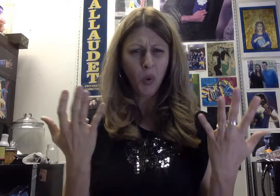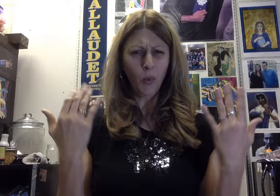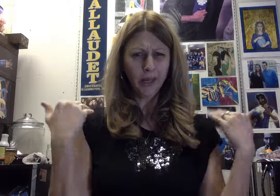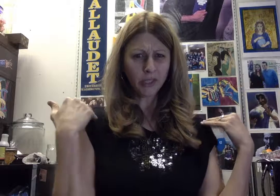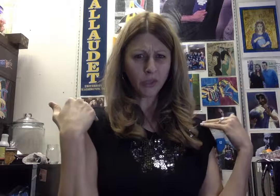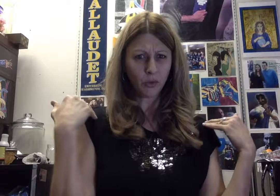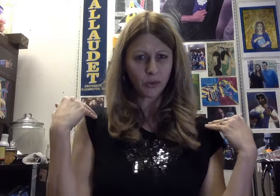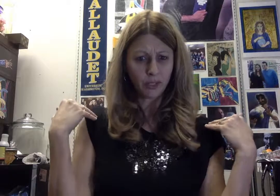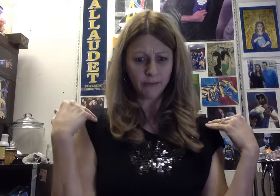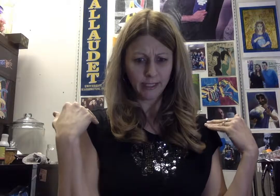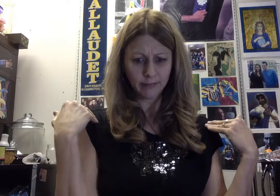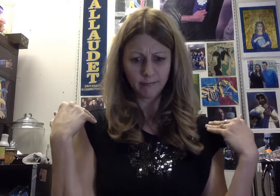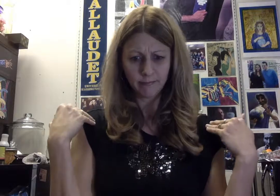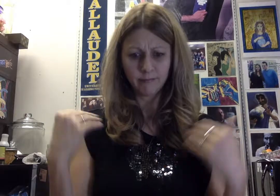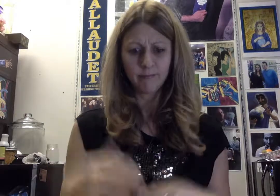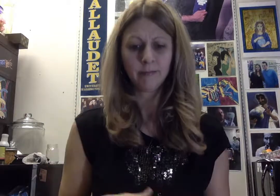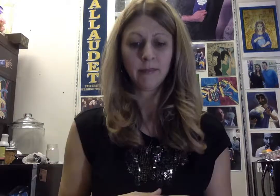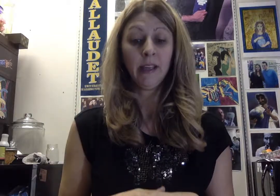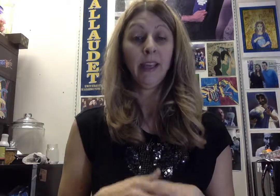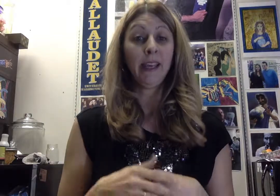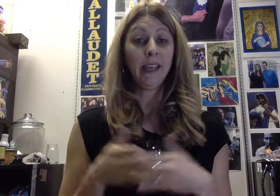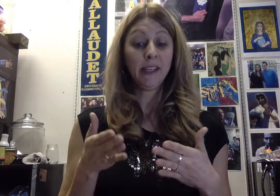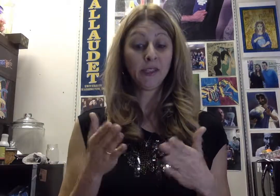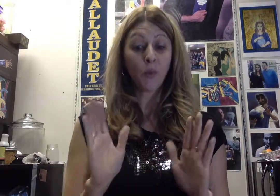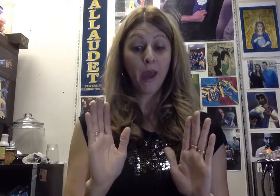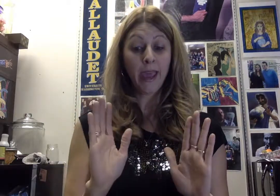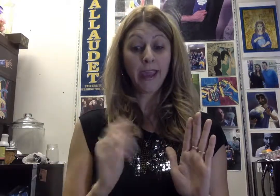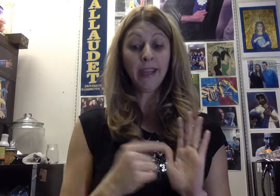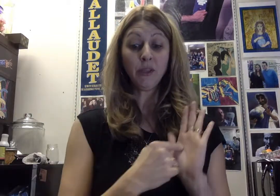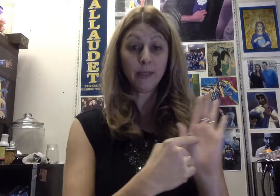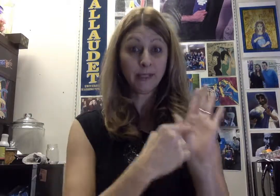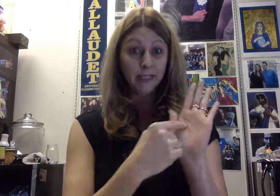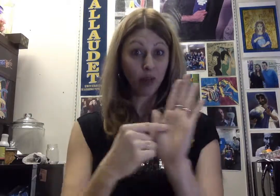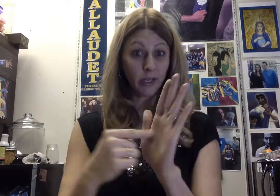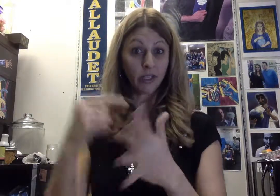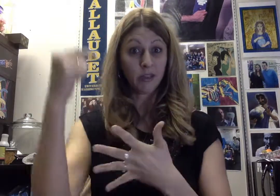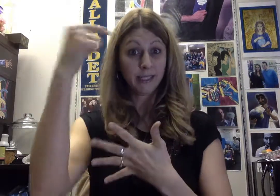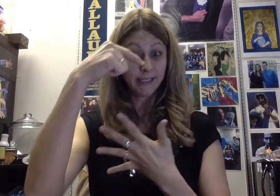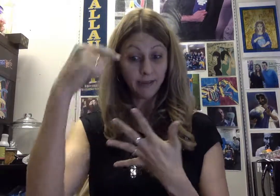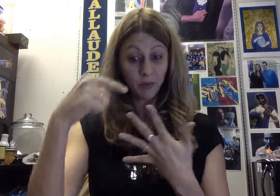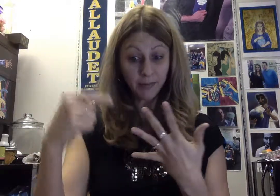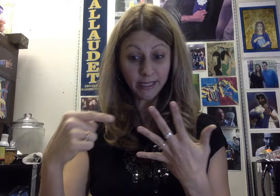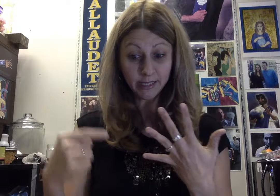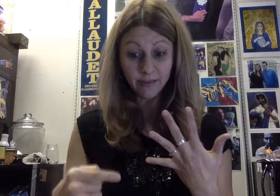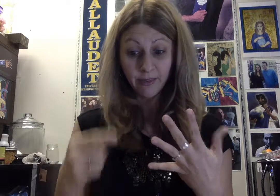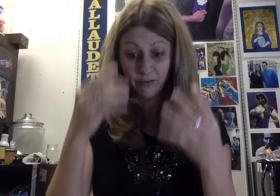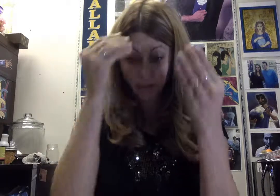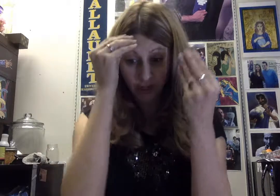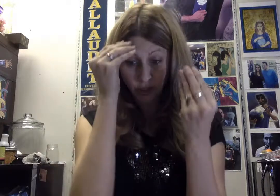What is shoulder shifting? It is a way to distinguish several pieces of